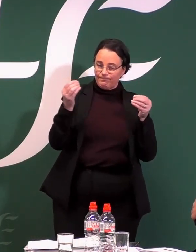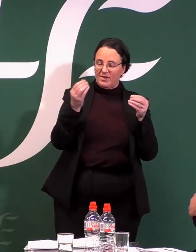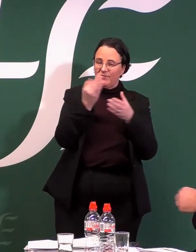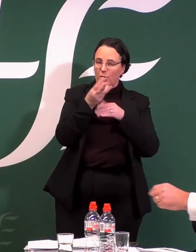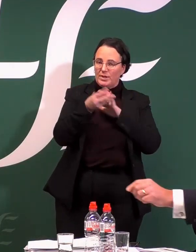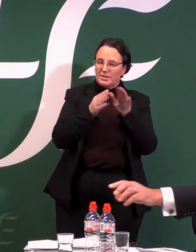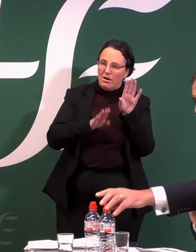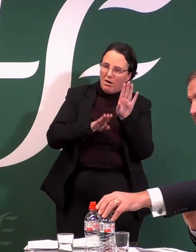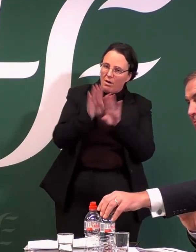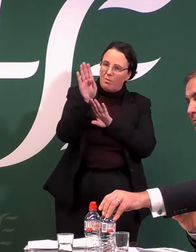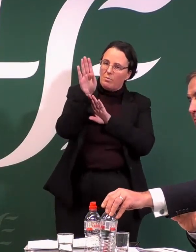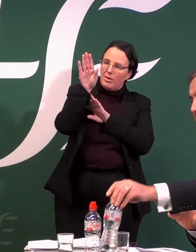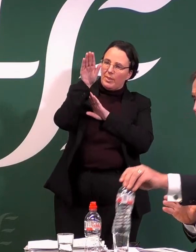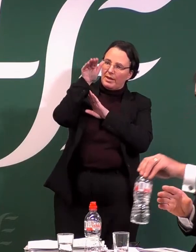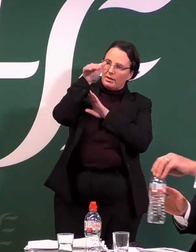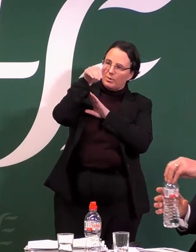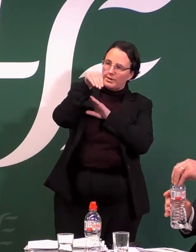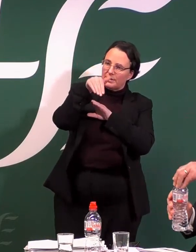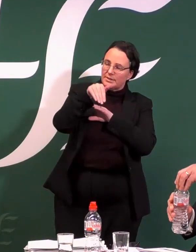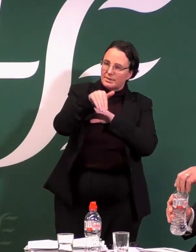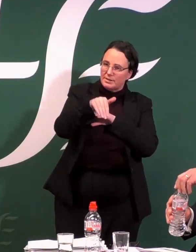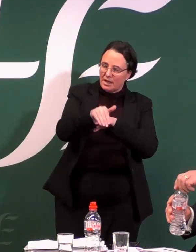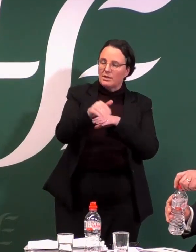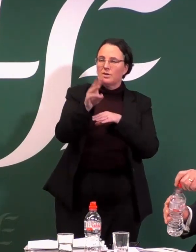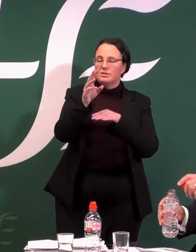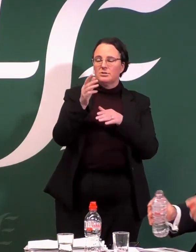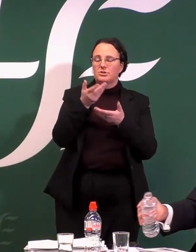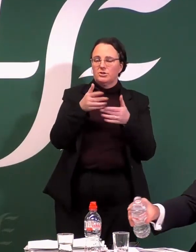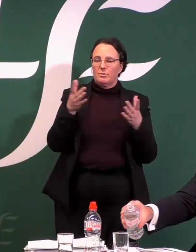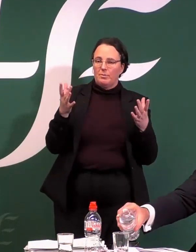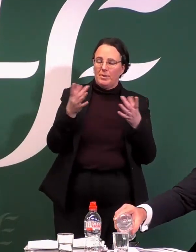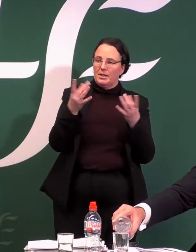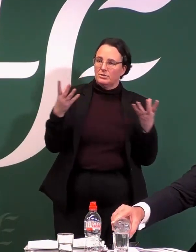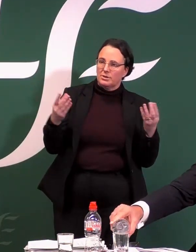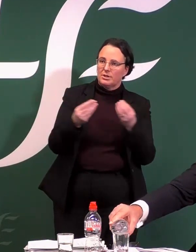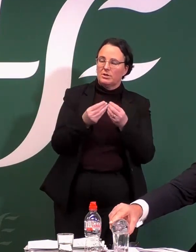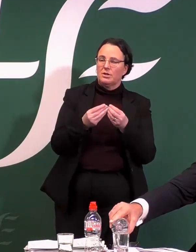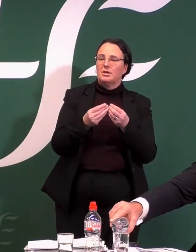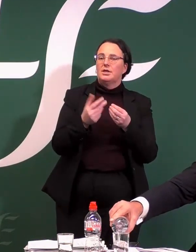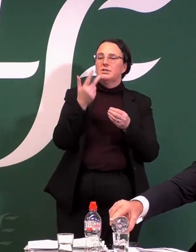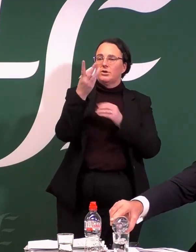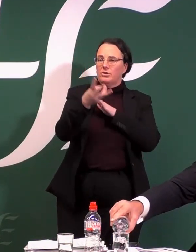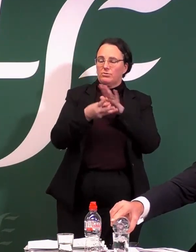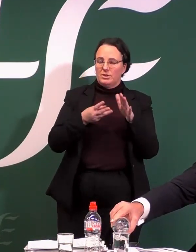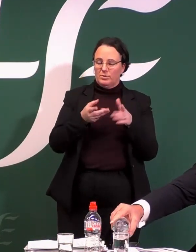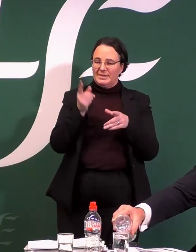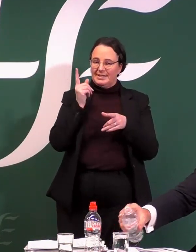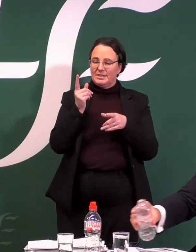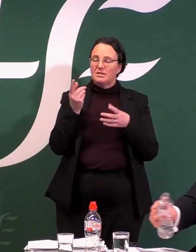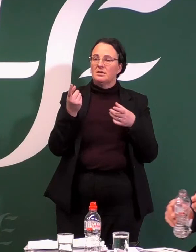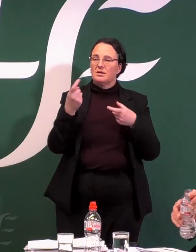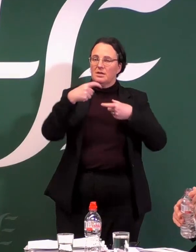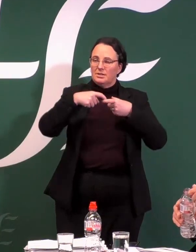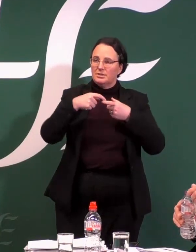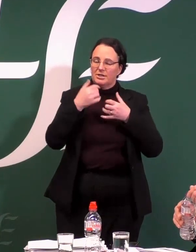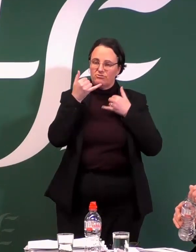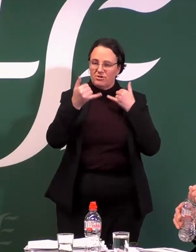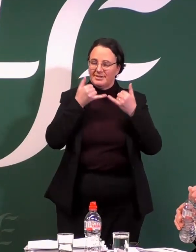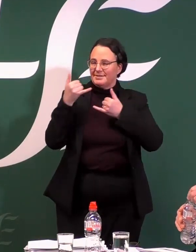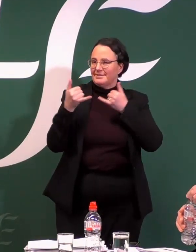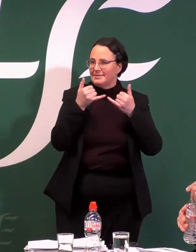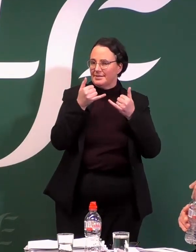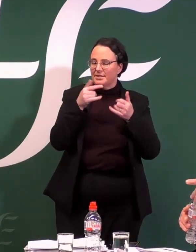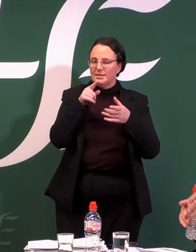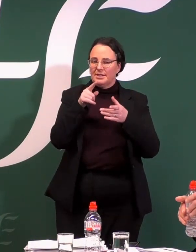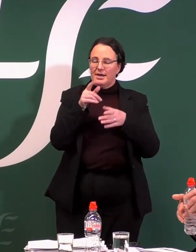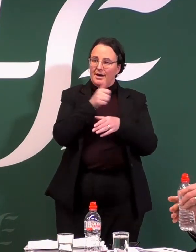weeks and then went back down again, and that's because the children come back together. In the 3 weeks that we were doing contact tracing testing in